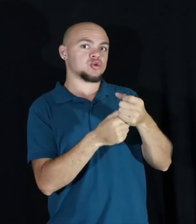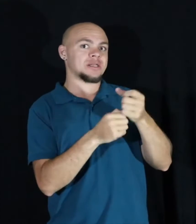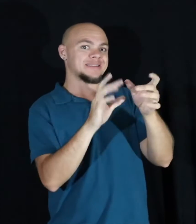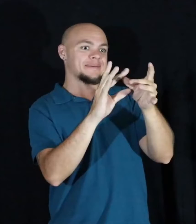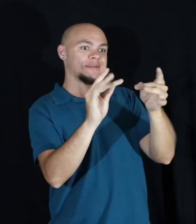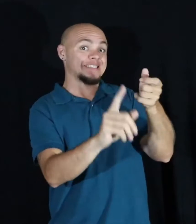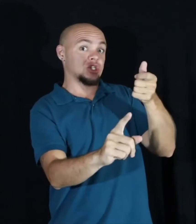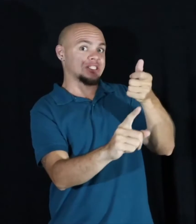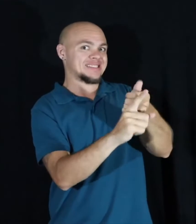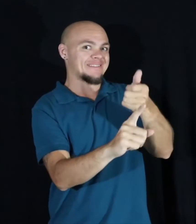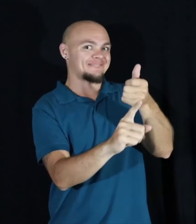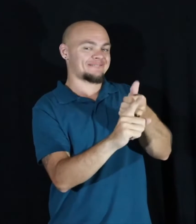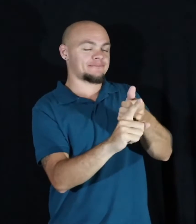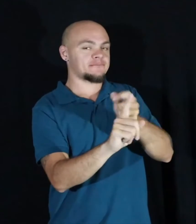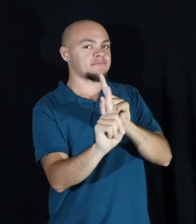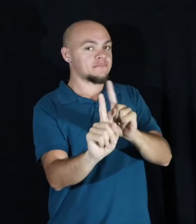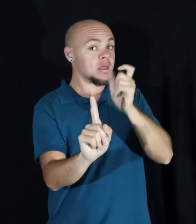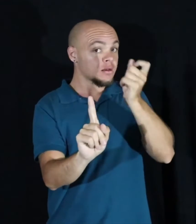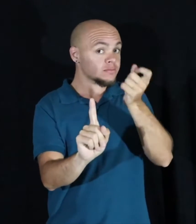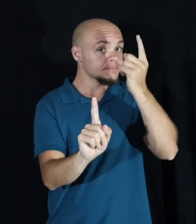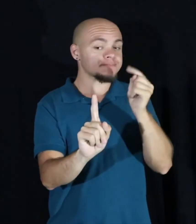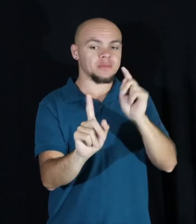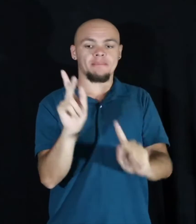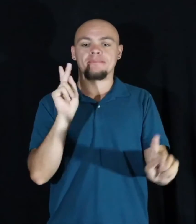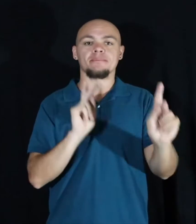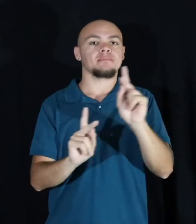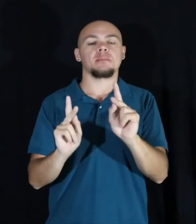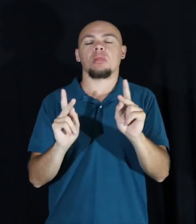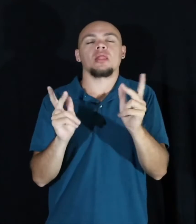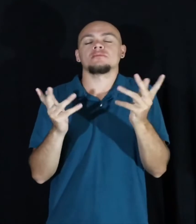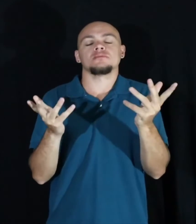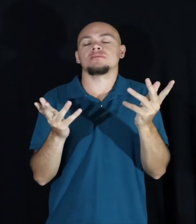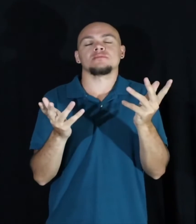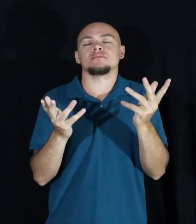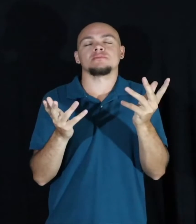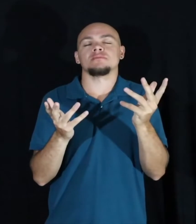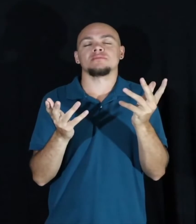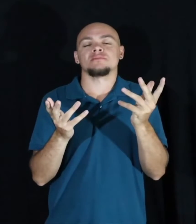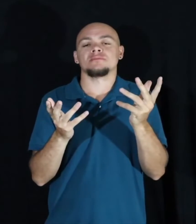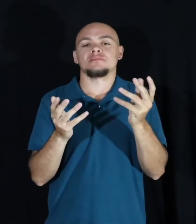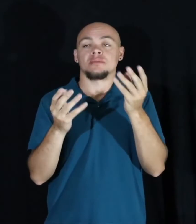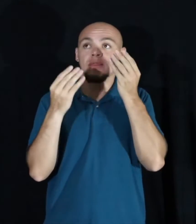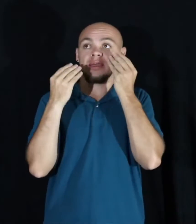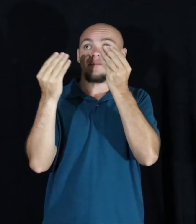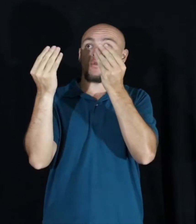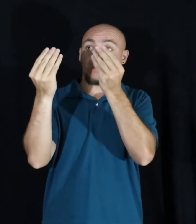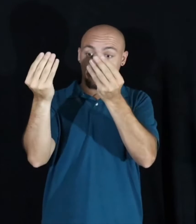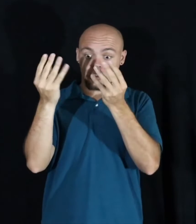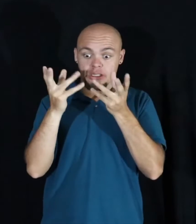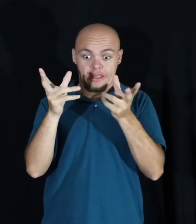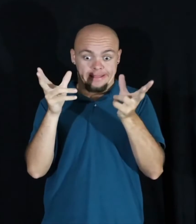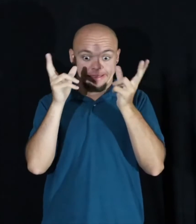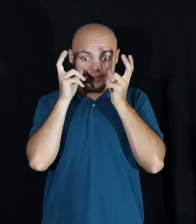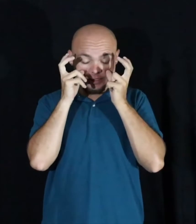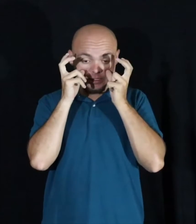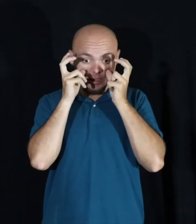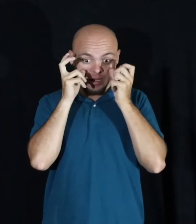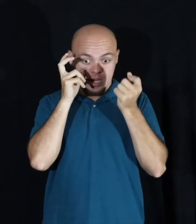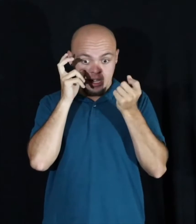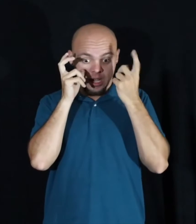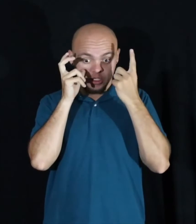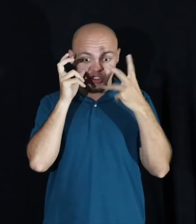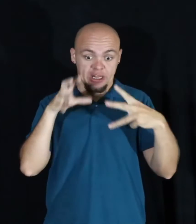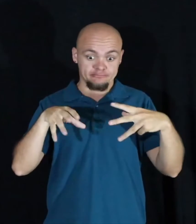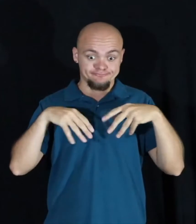message. Because we know people don't just take the information and understand